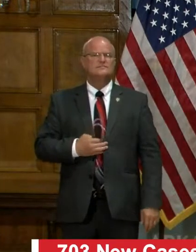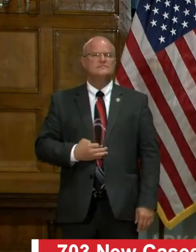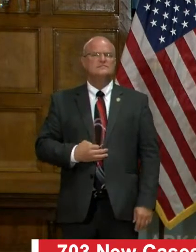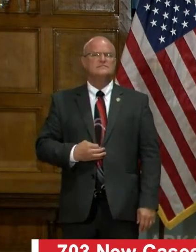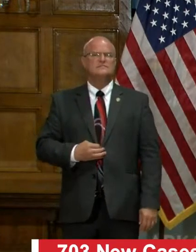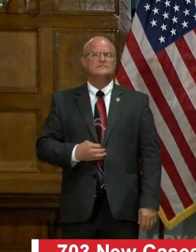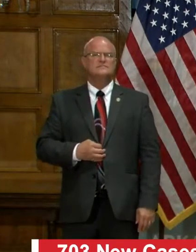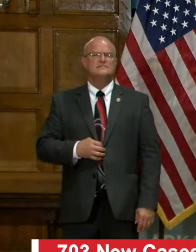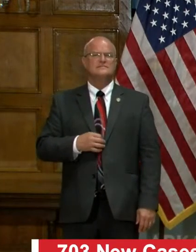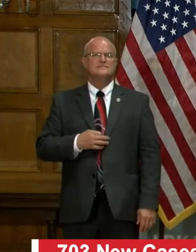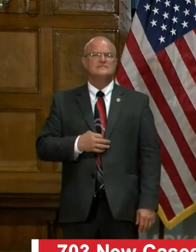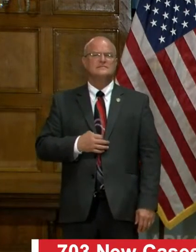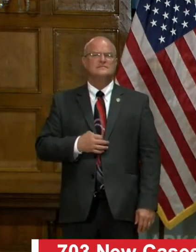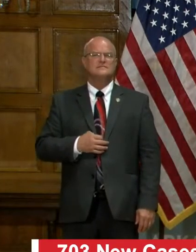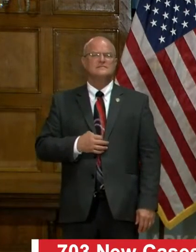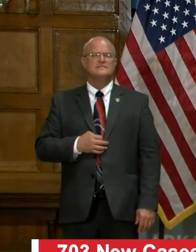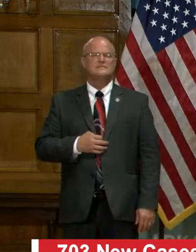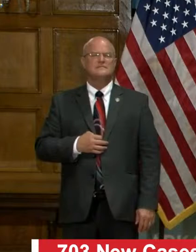Well,